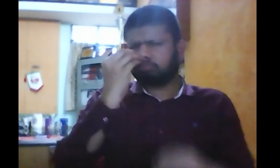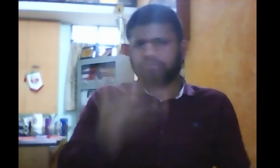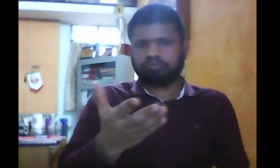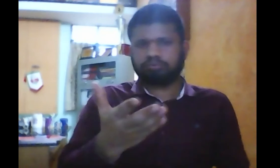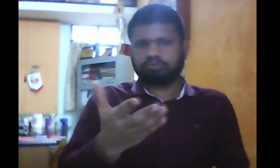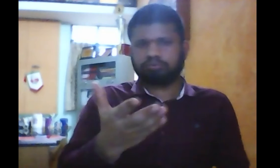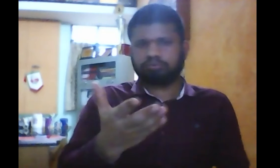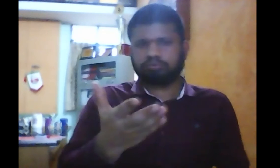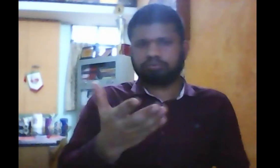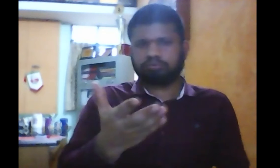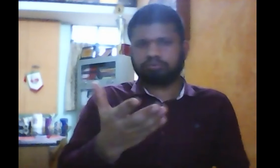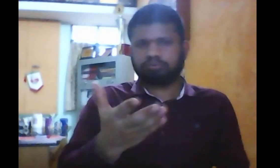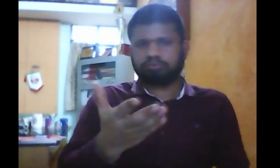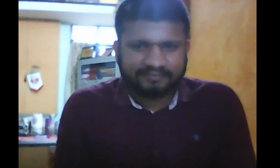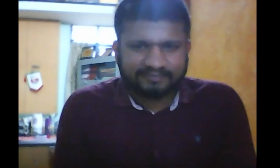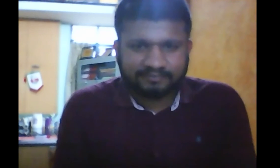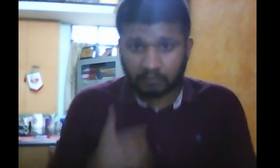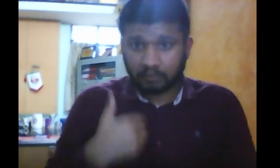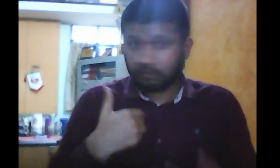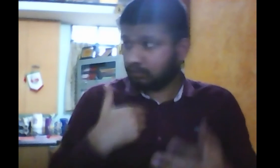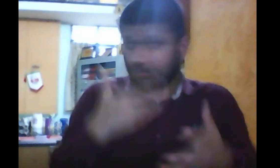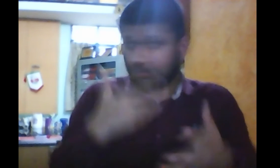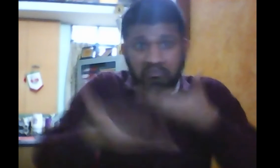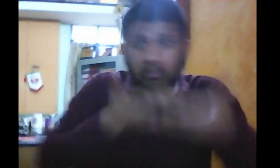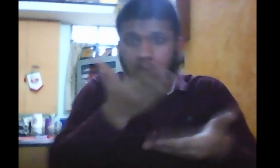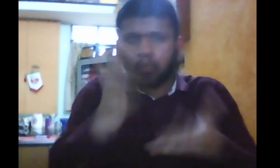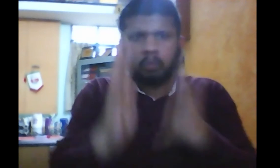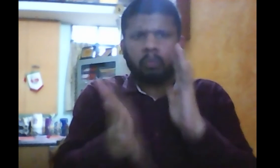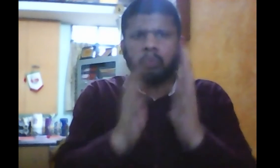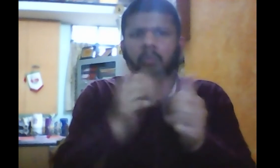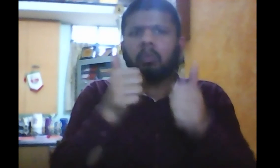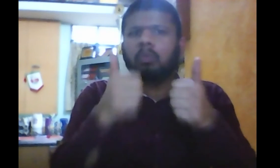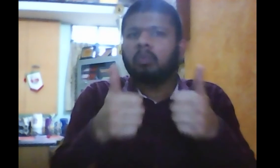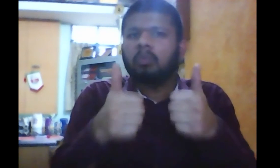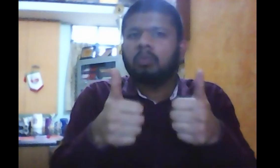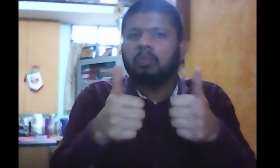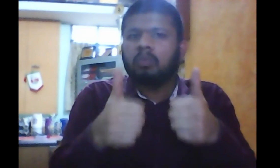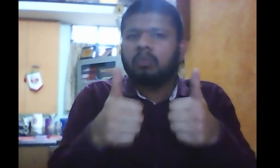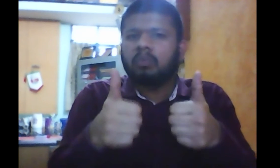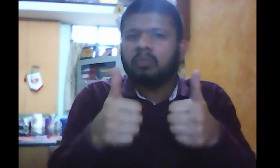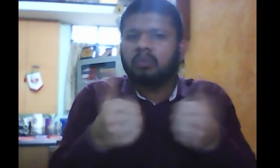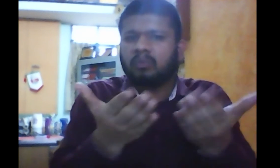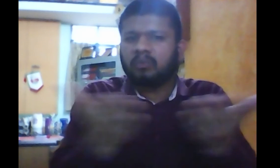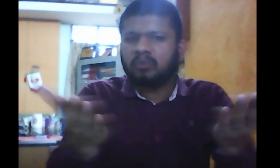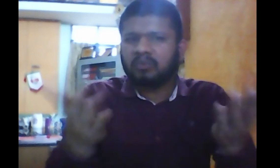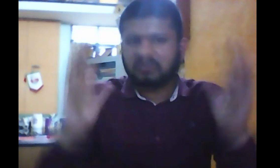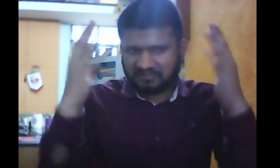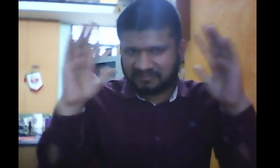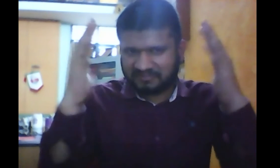And after doing the course, you can communicate with deaf people very easily. Like you all are signing very well and learning very, very smoothly. So